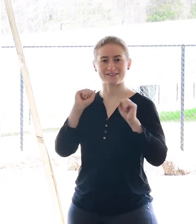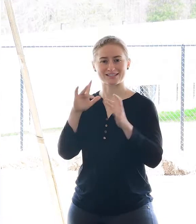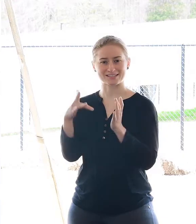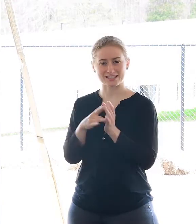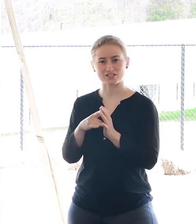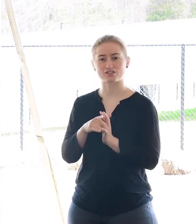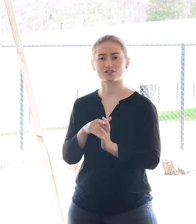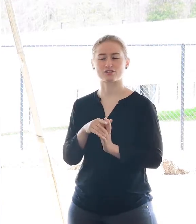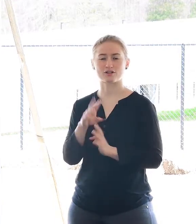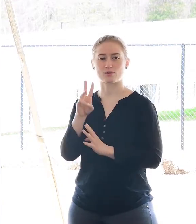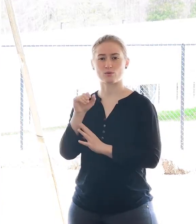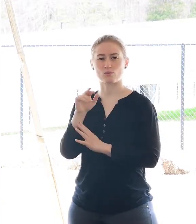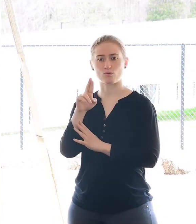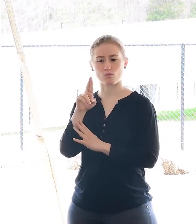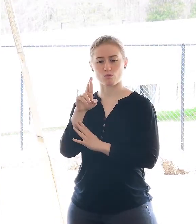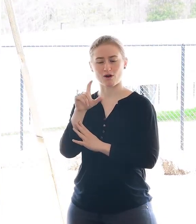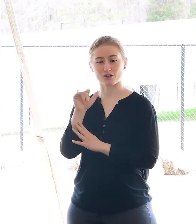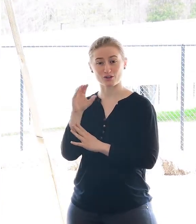stay tuned.